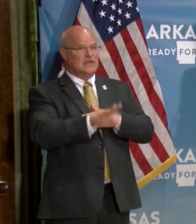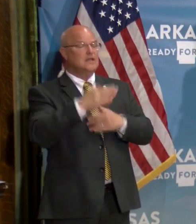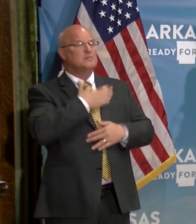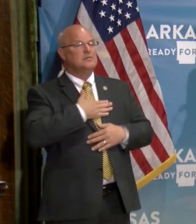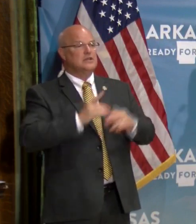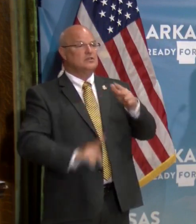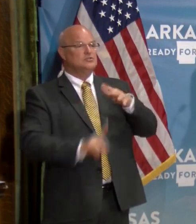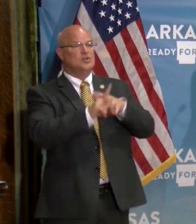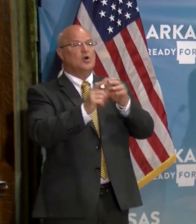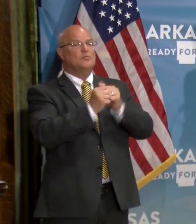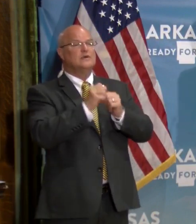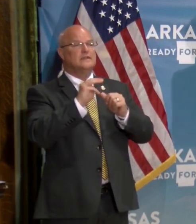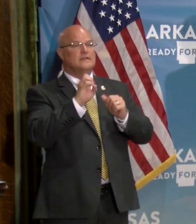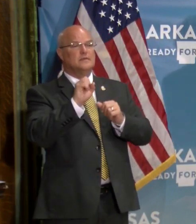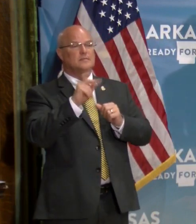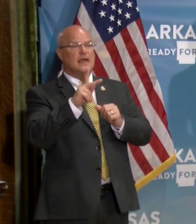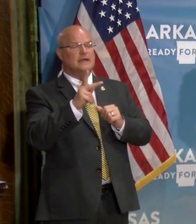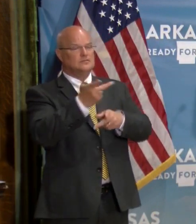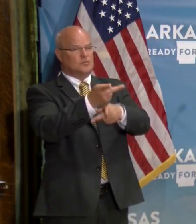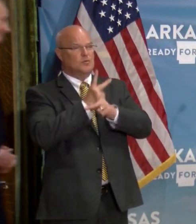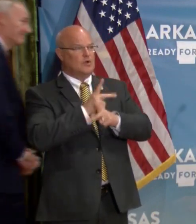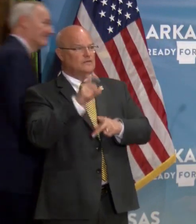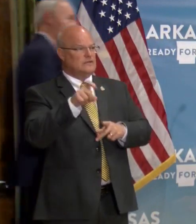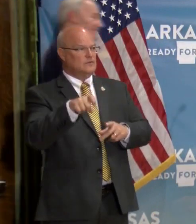show up with a mask or borrow one if they have it. Thank you.